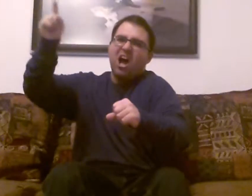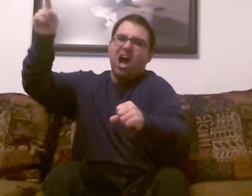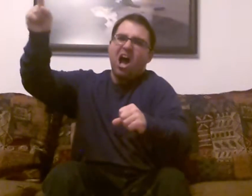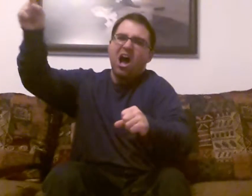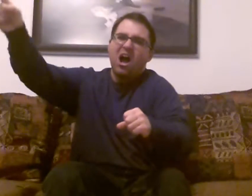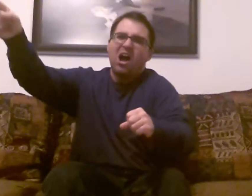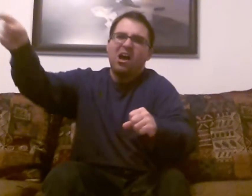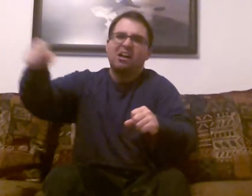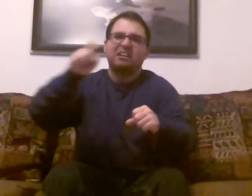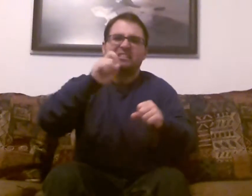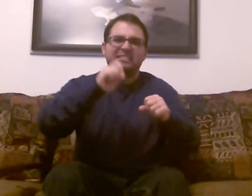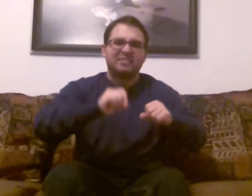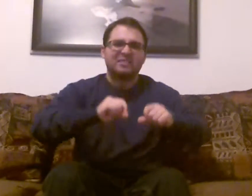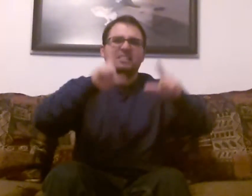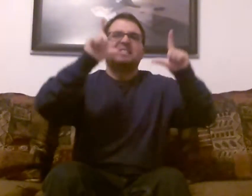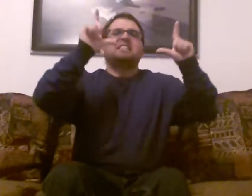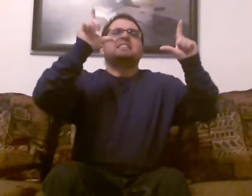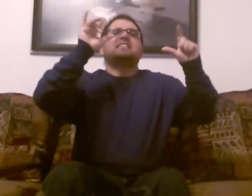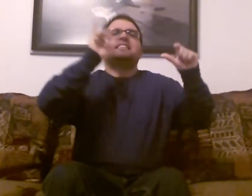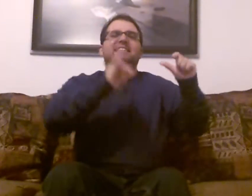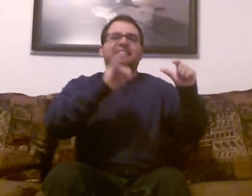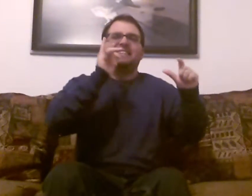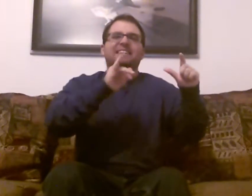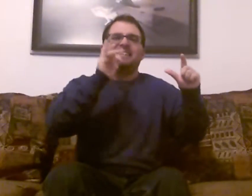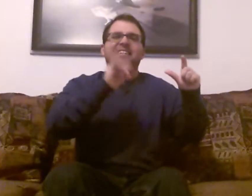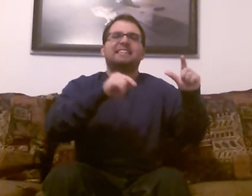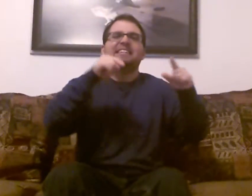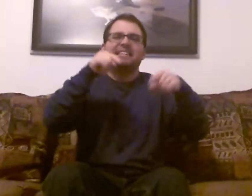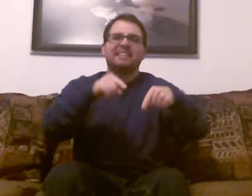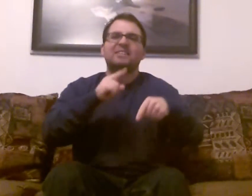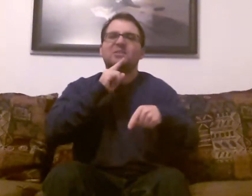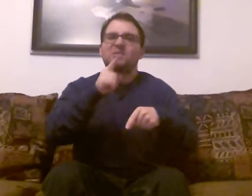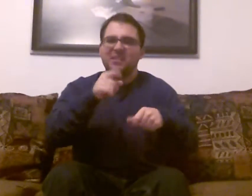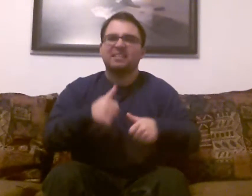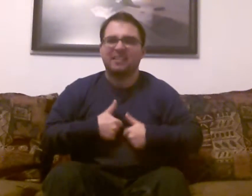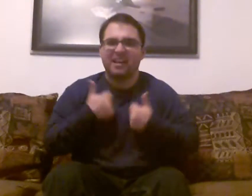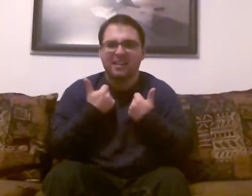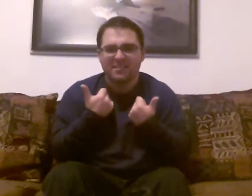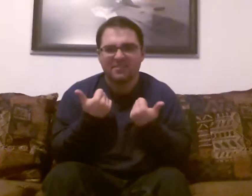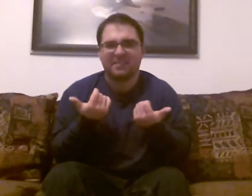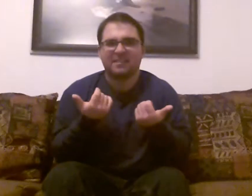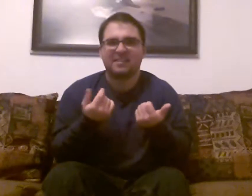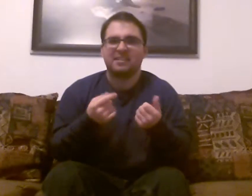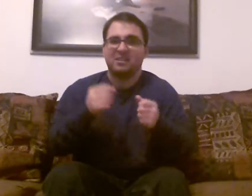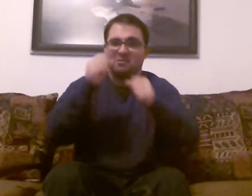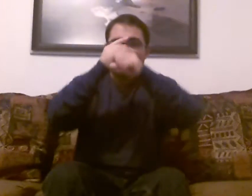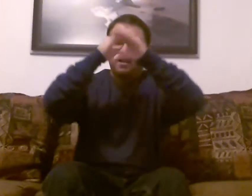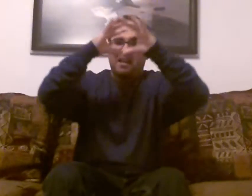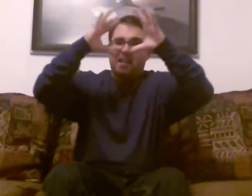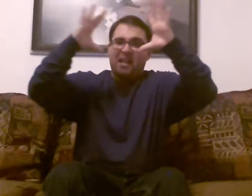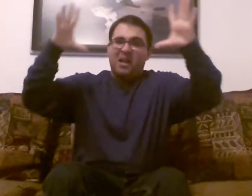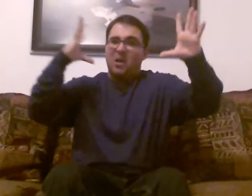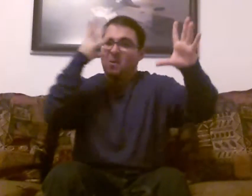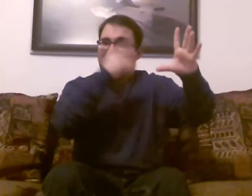me. Have to wake up, face reality. It all just seems too good to be true.